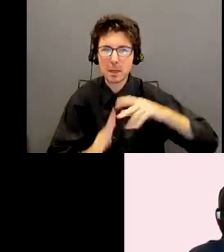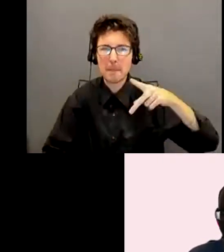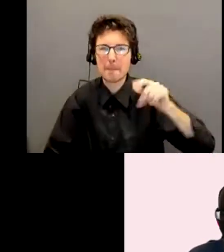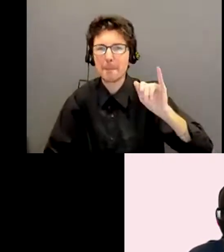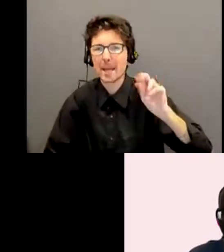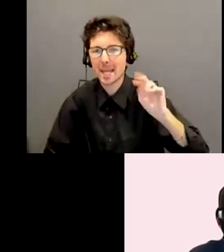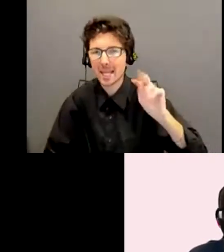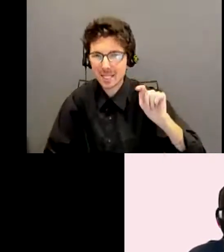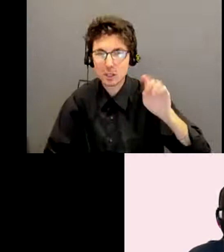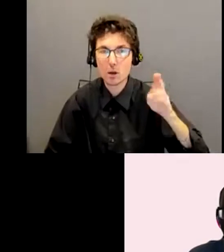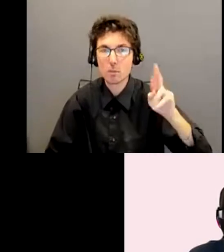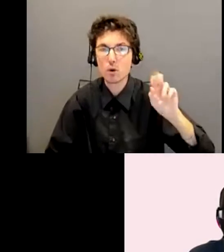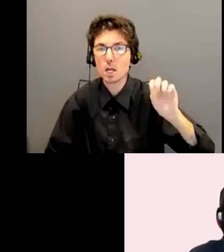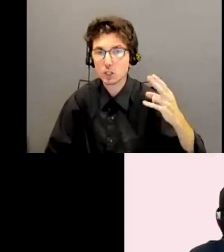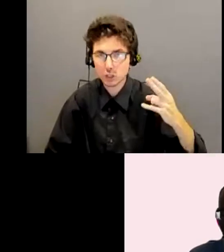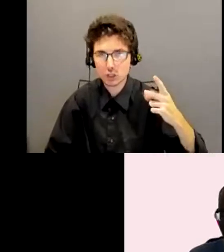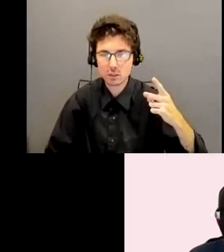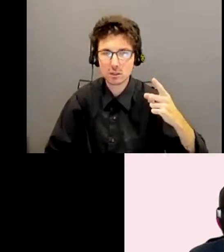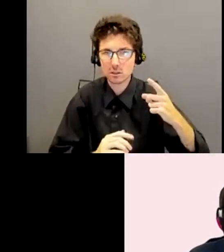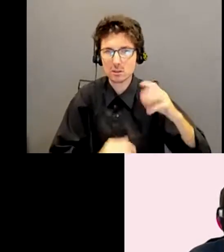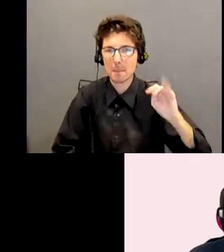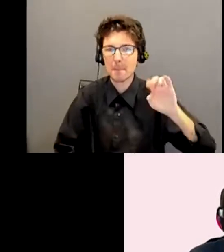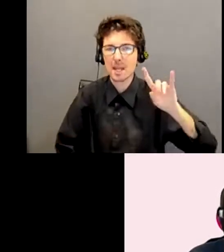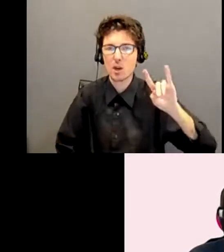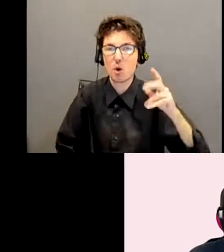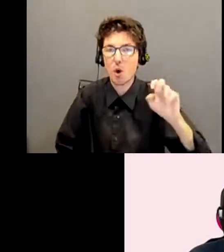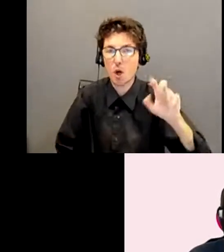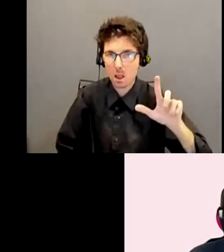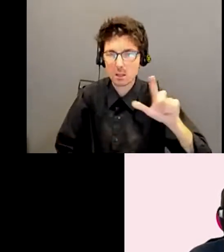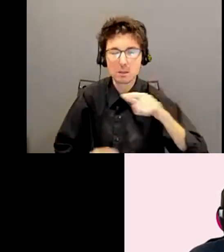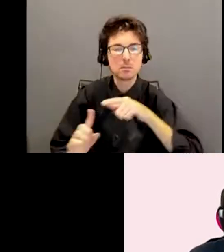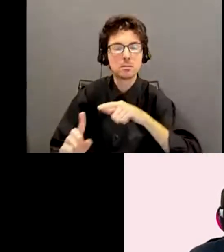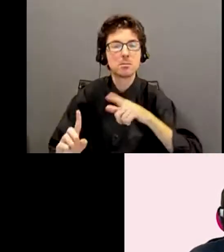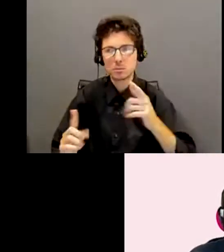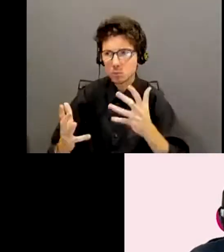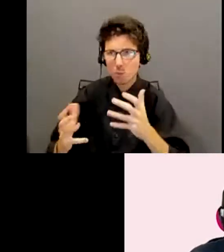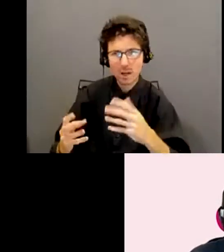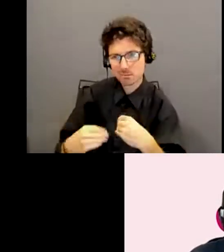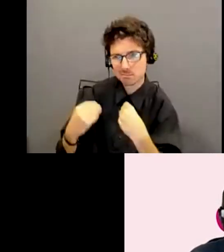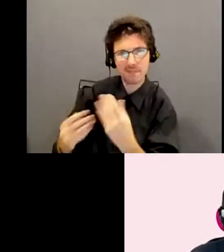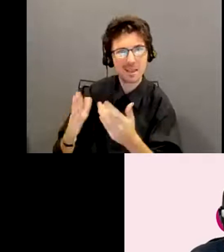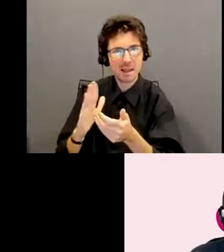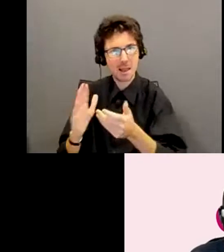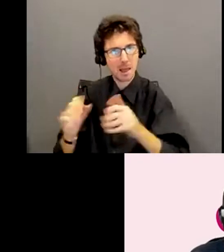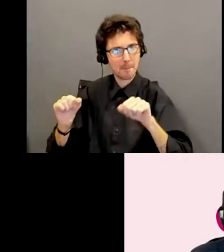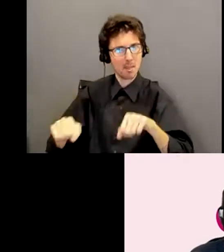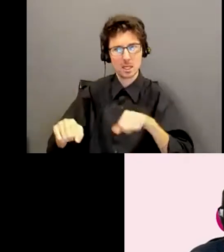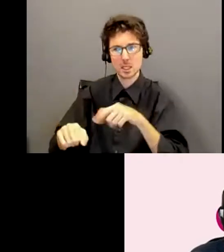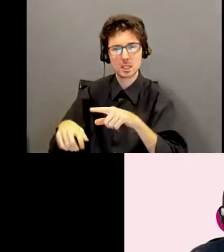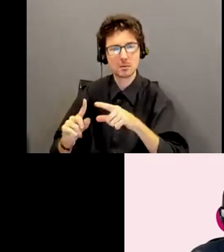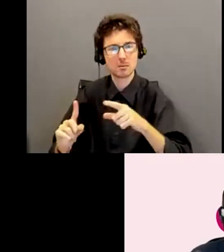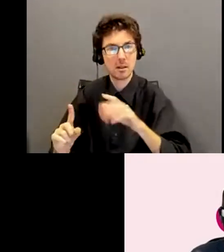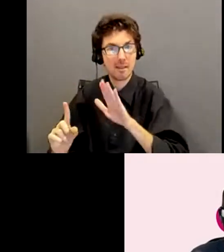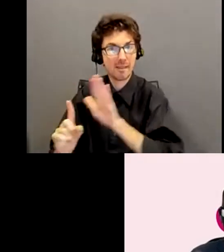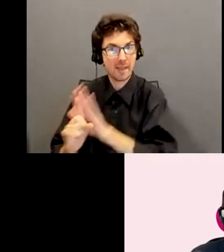children the paintbrush, the ability to paint their future. We don't want to build the future for them.